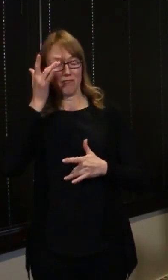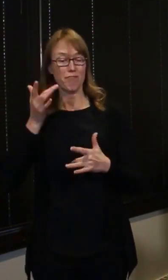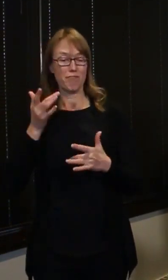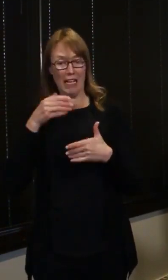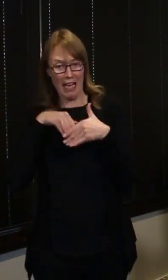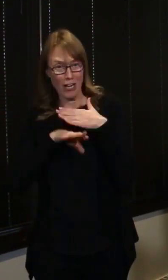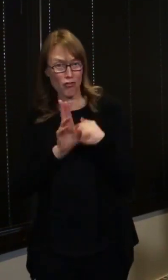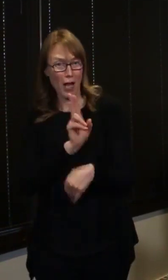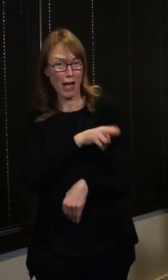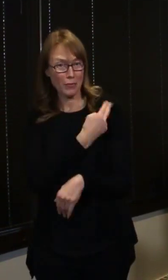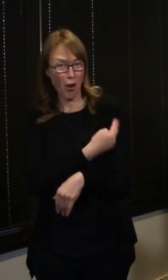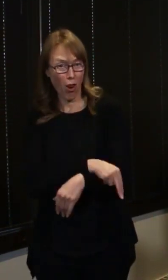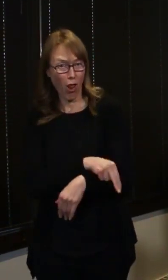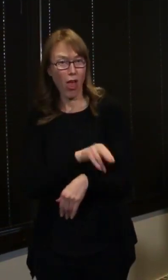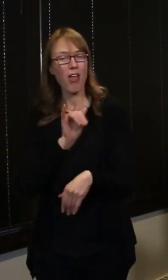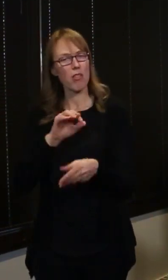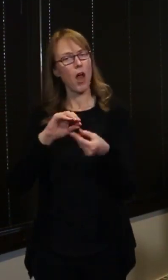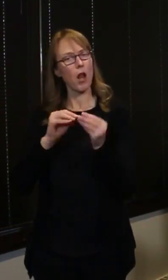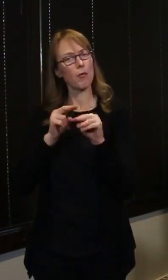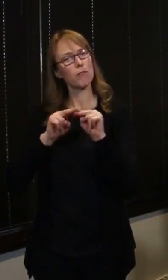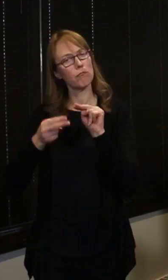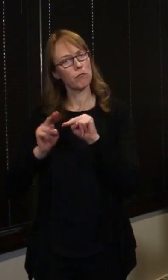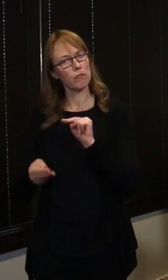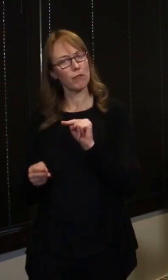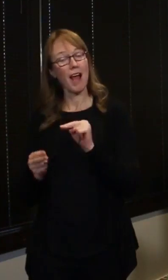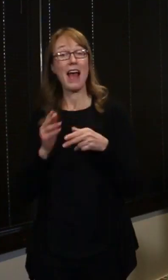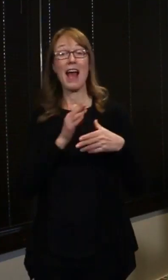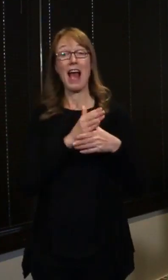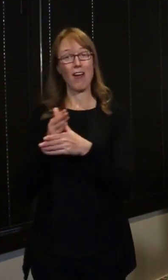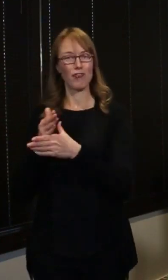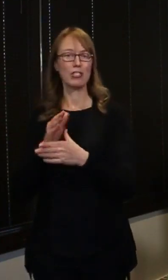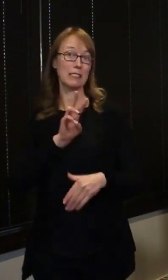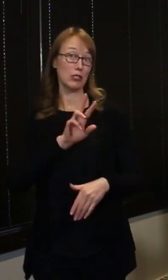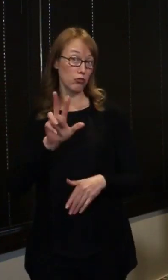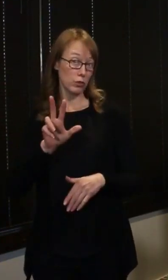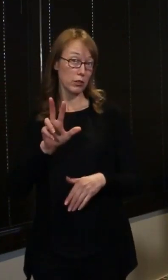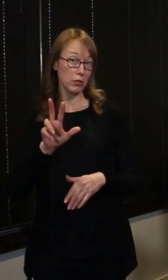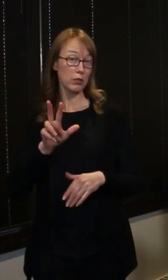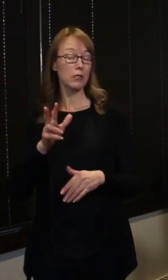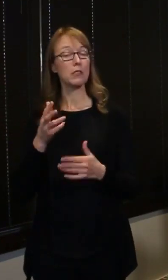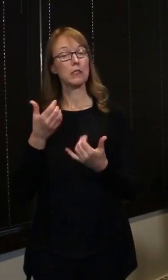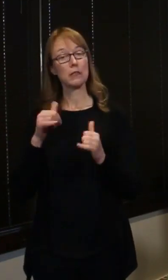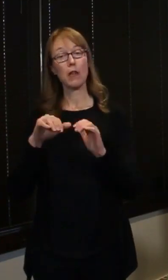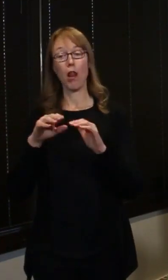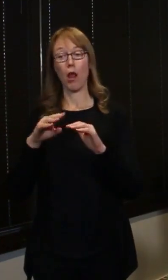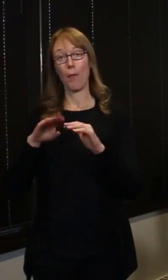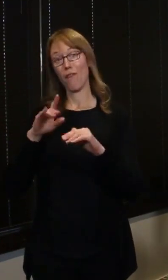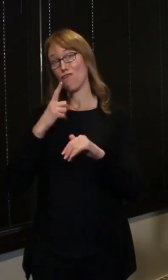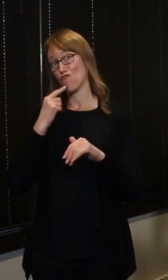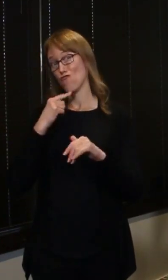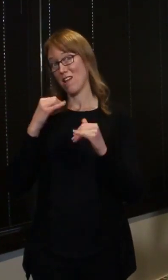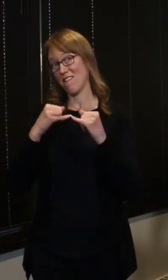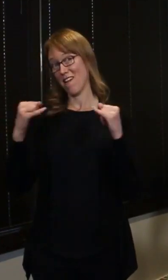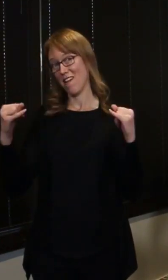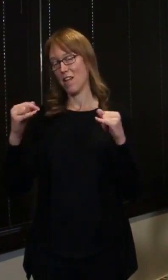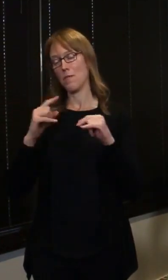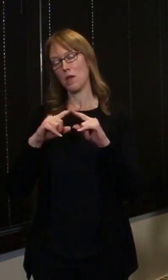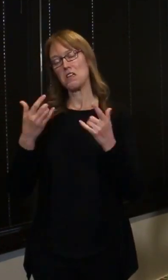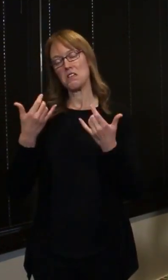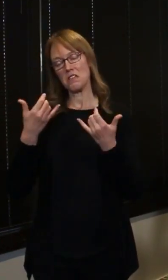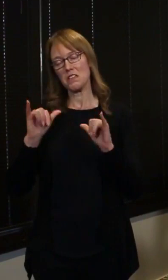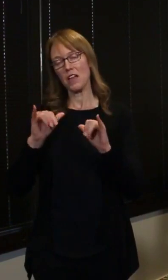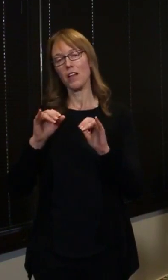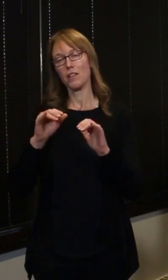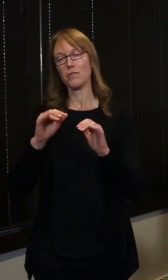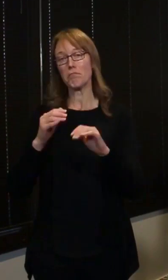63, still above our red line, but it is coming down. Our prevalence continues to drop as